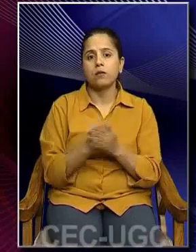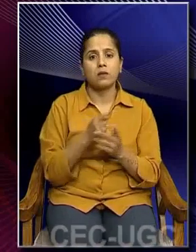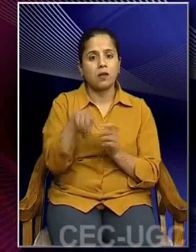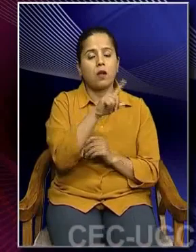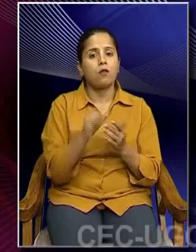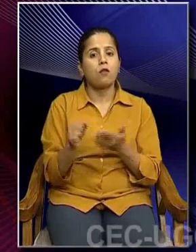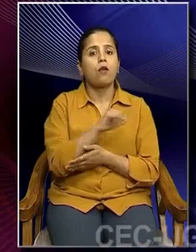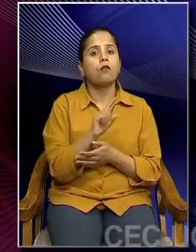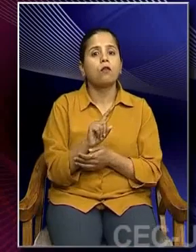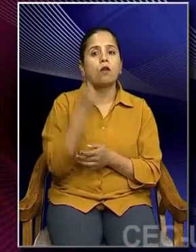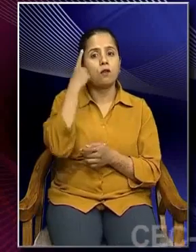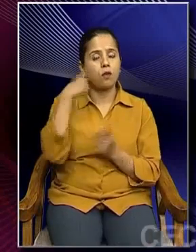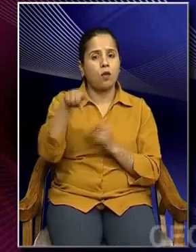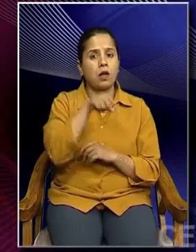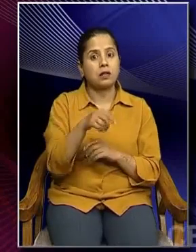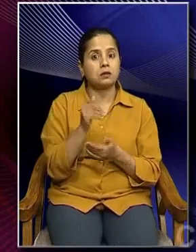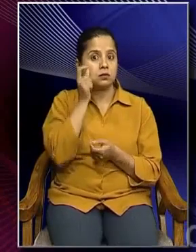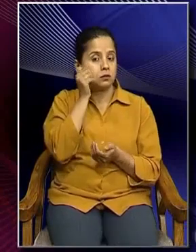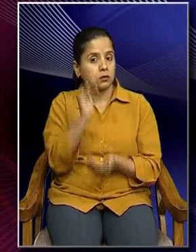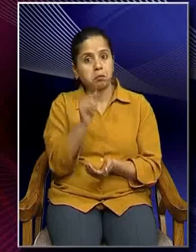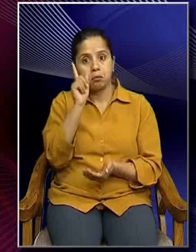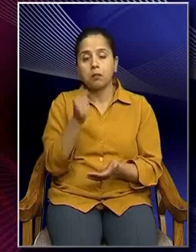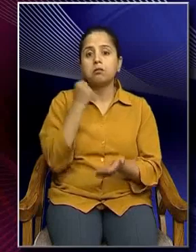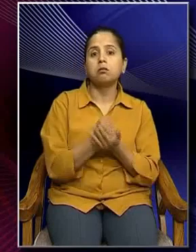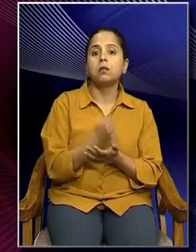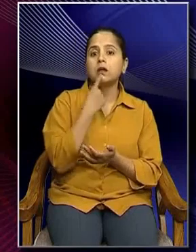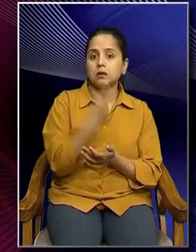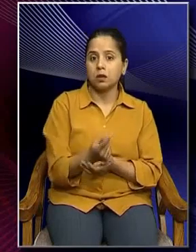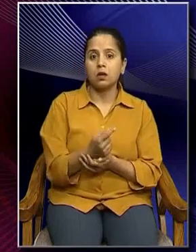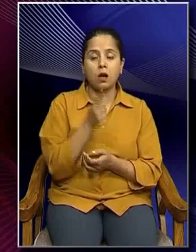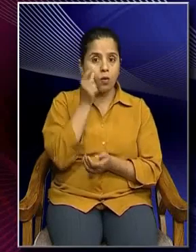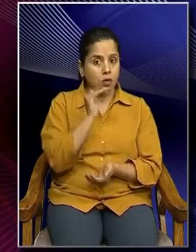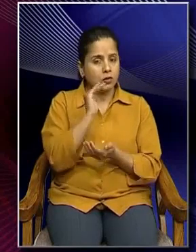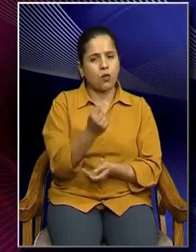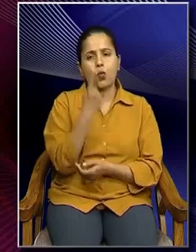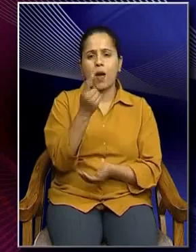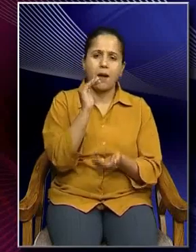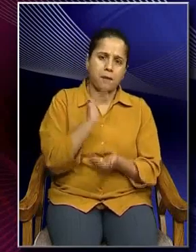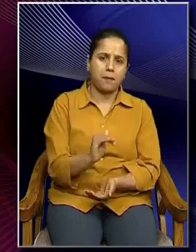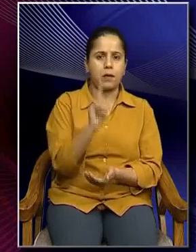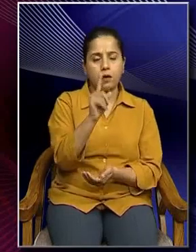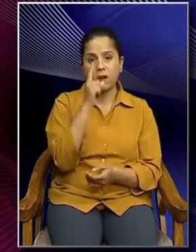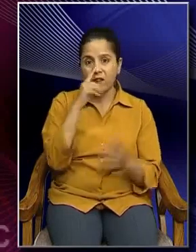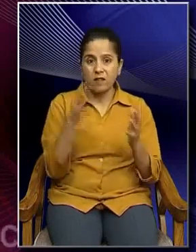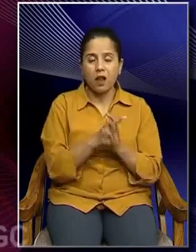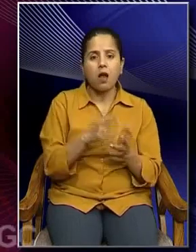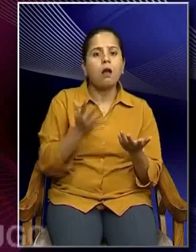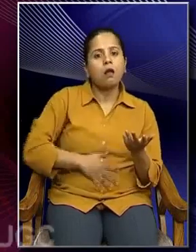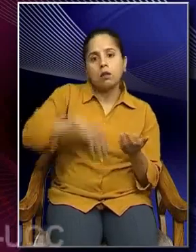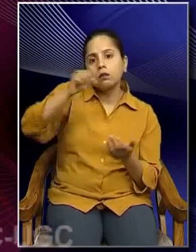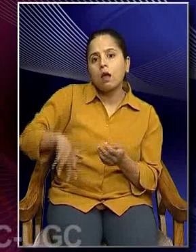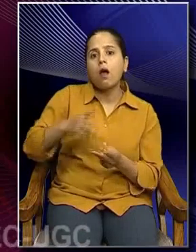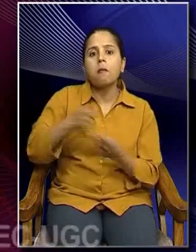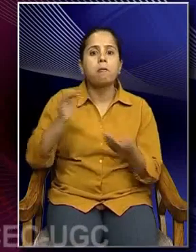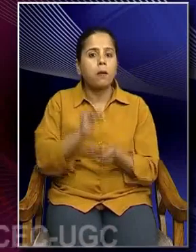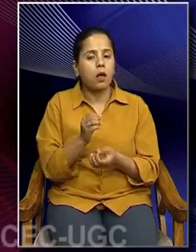preference for son has not come down, which means that in order to have one child, the issues of female feticide is